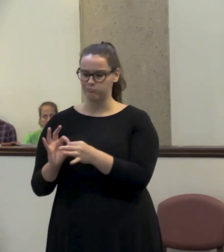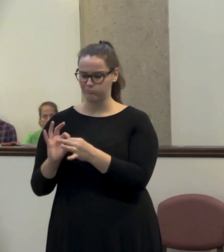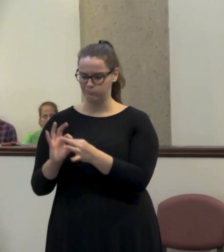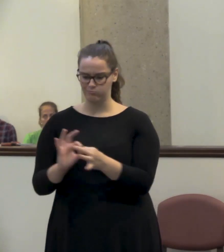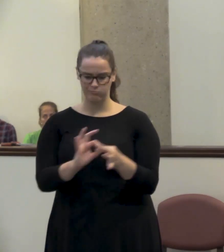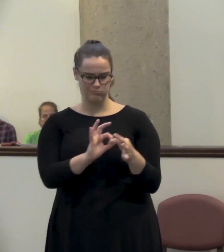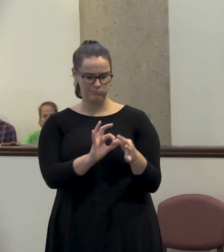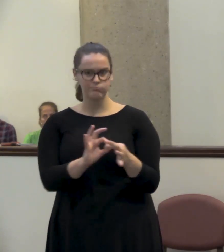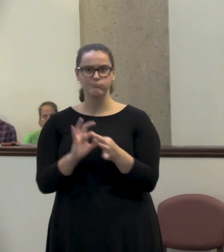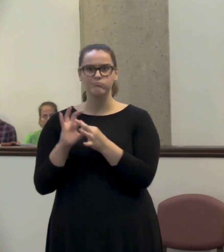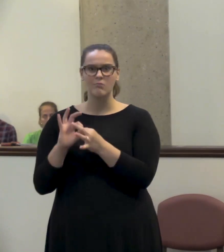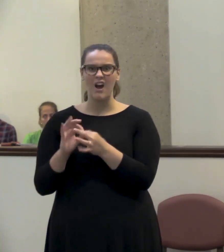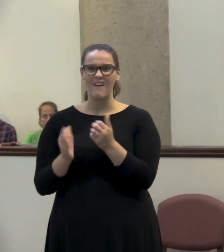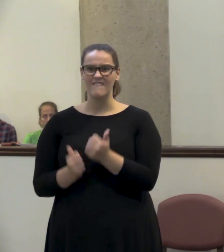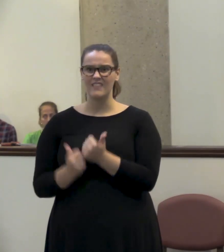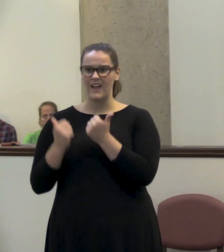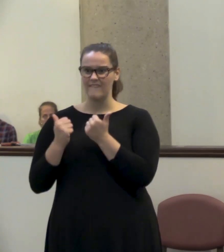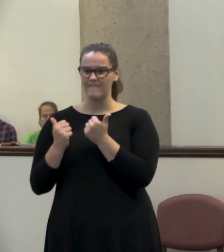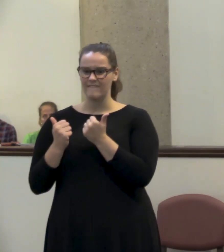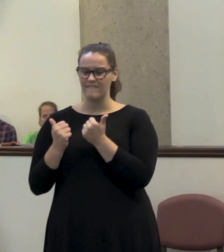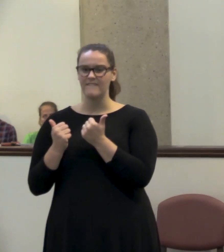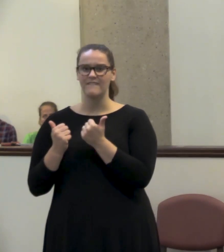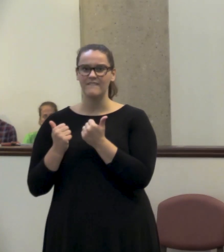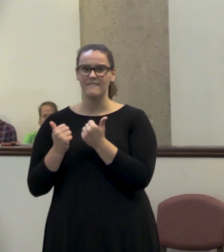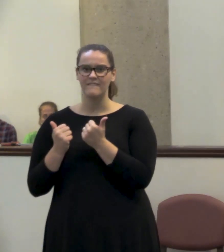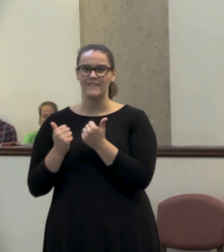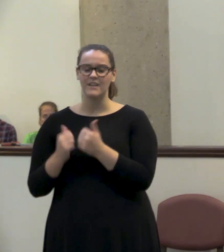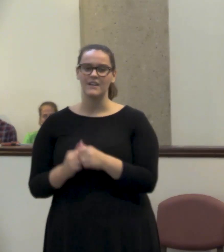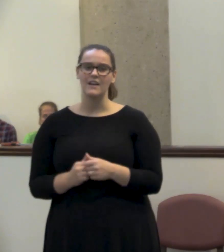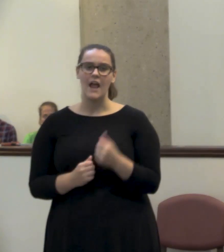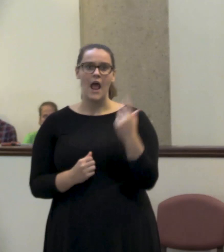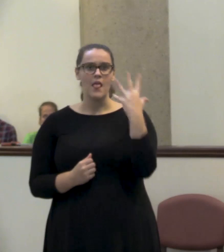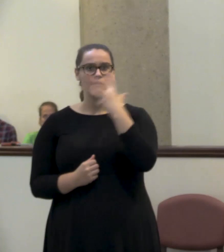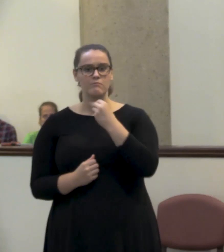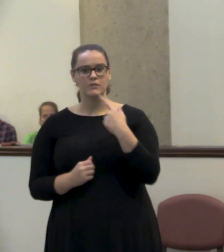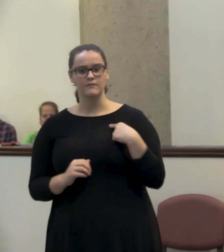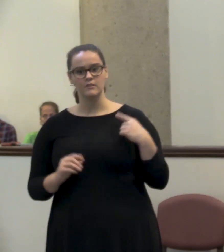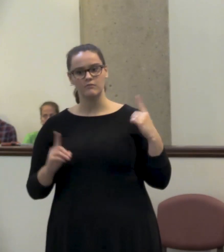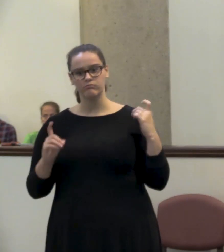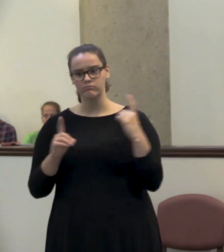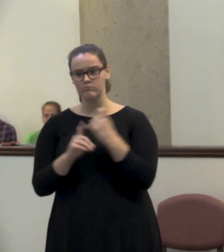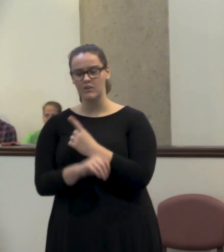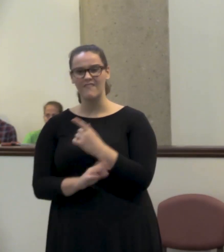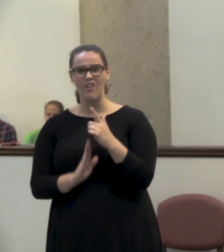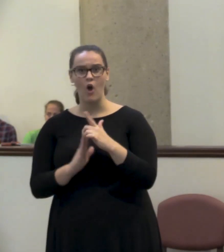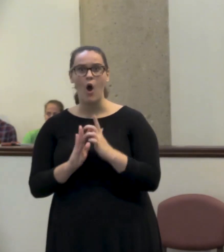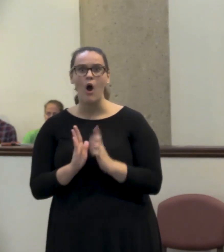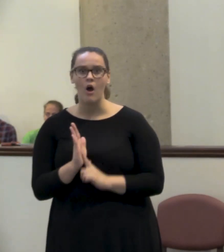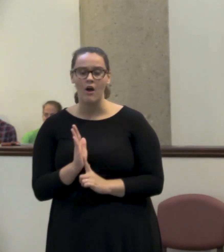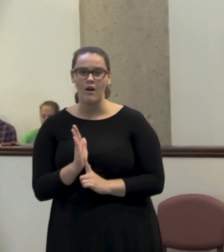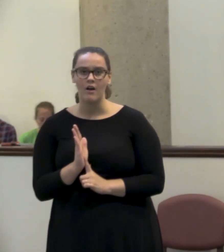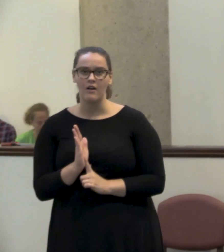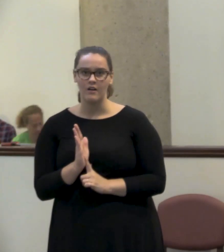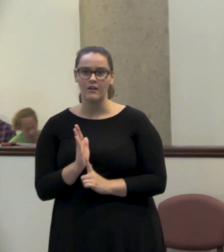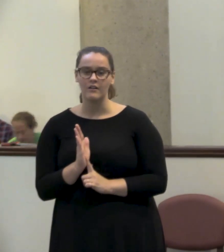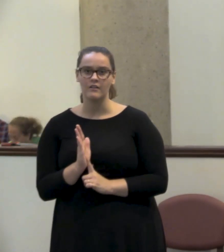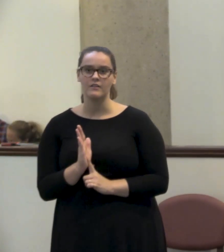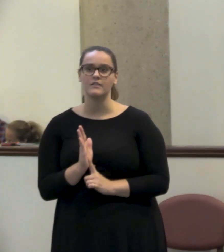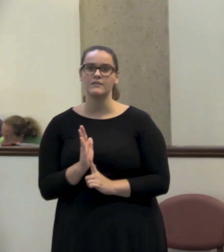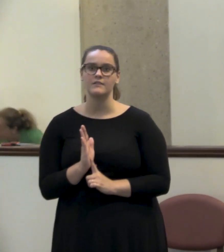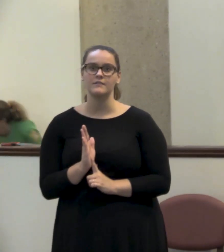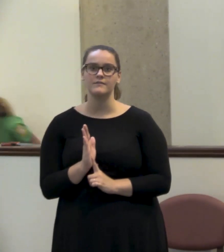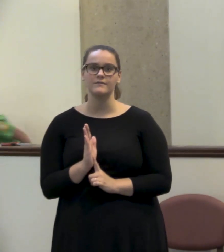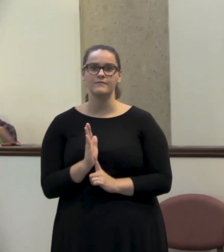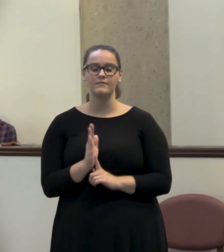interconnectedness and the beautiful dependencies of law, that the divine is shot through in the